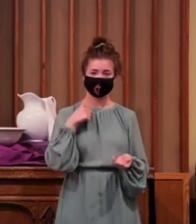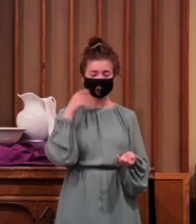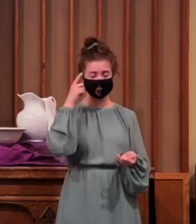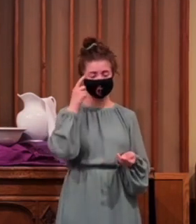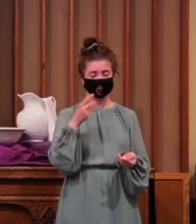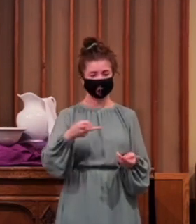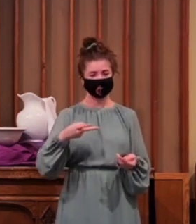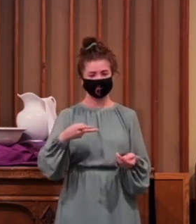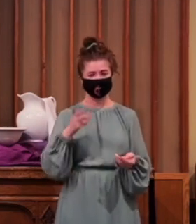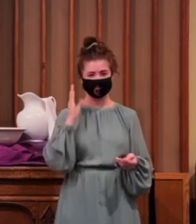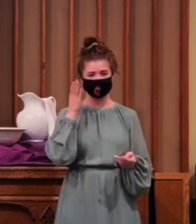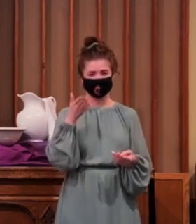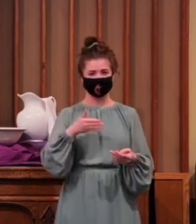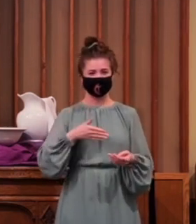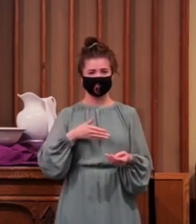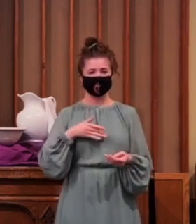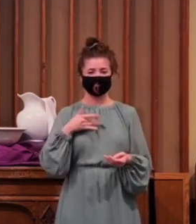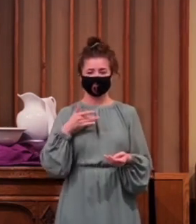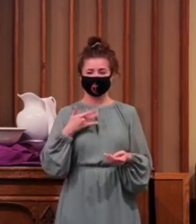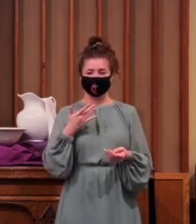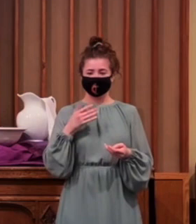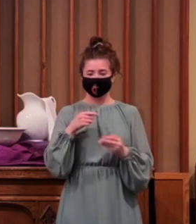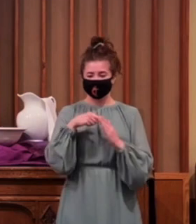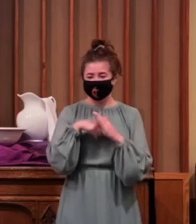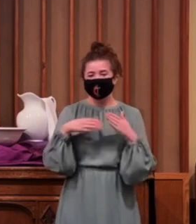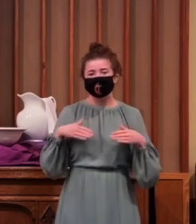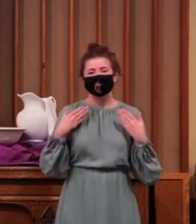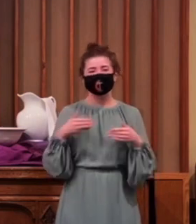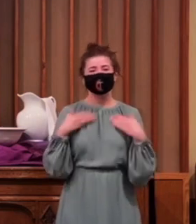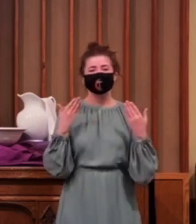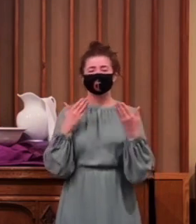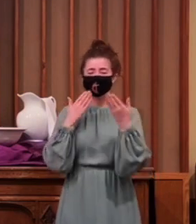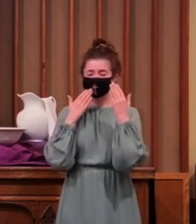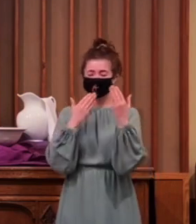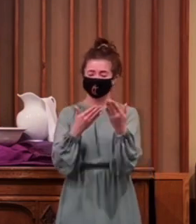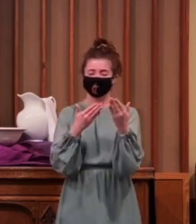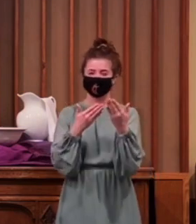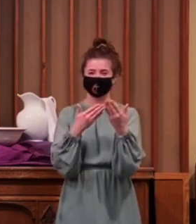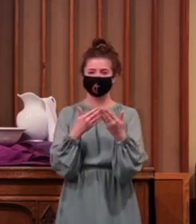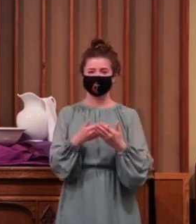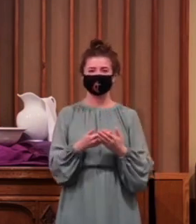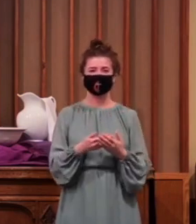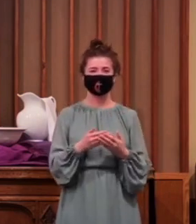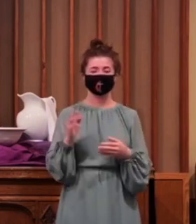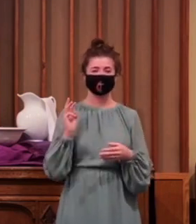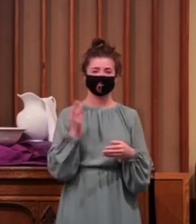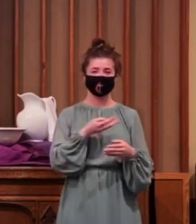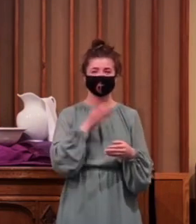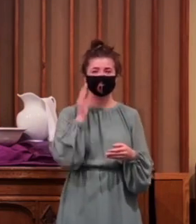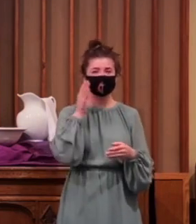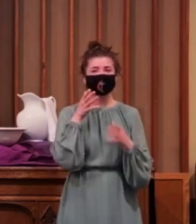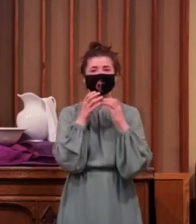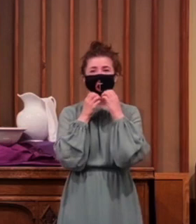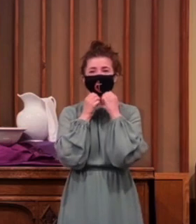be filled with a deep sense of joy and gratitude, that we will savor each